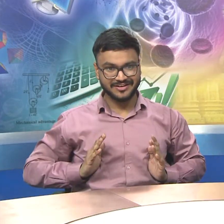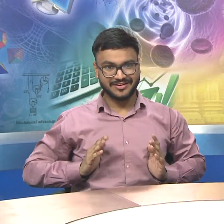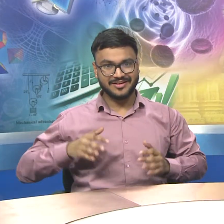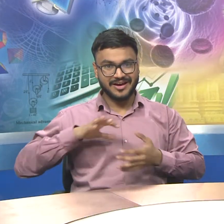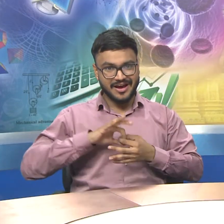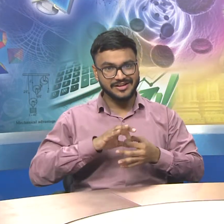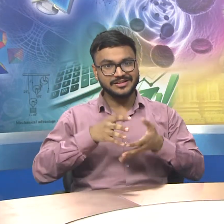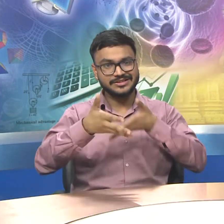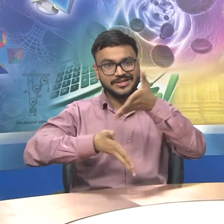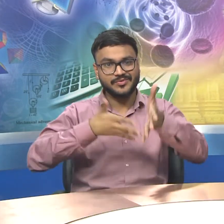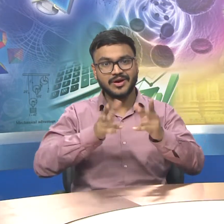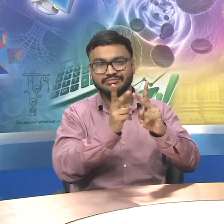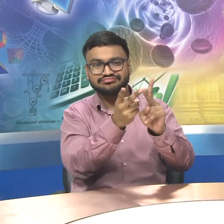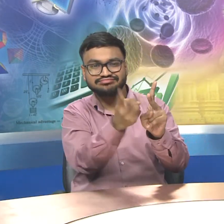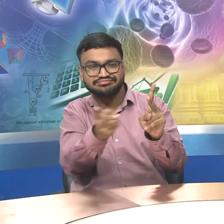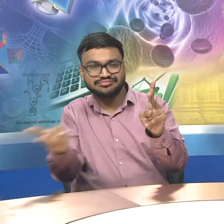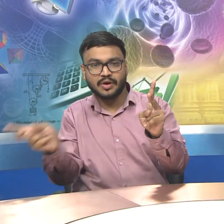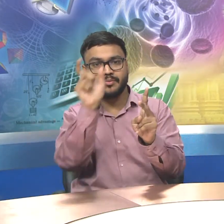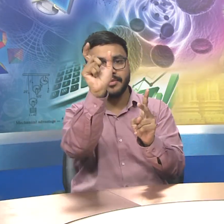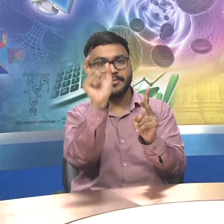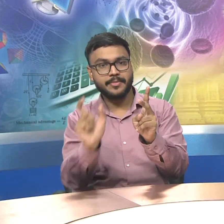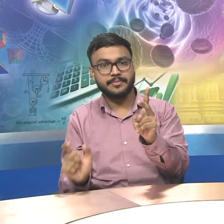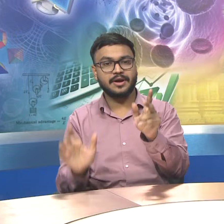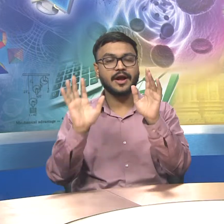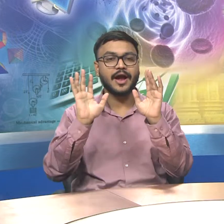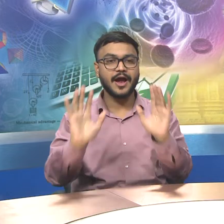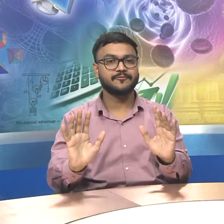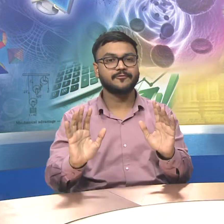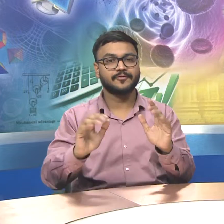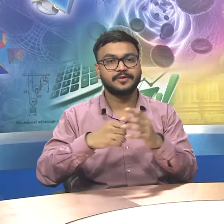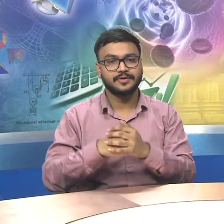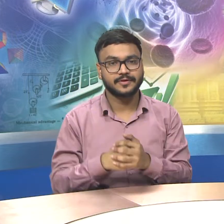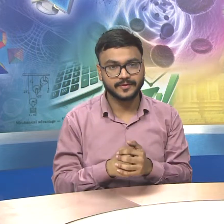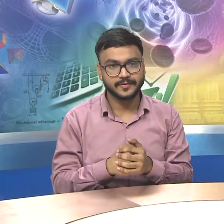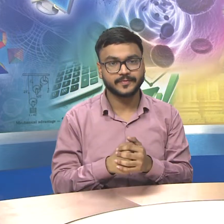enjoy, shock. Everything is made near our chest.